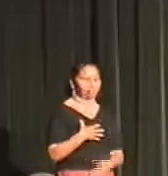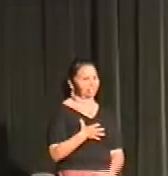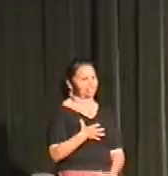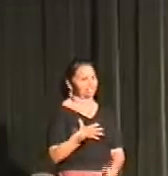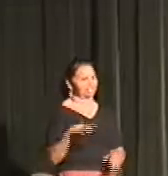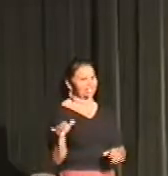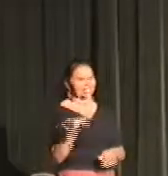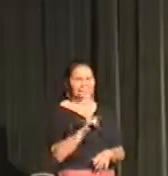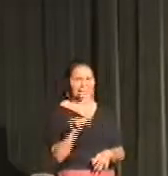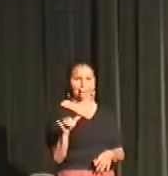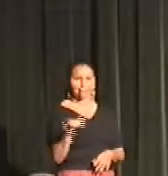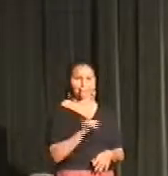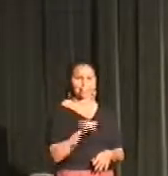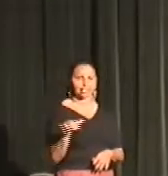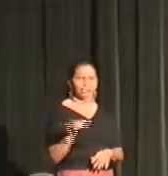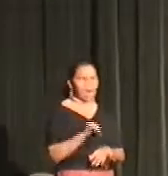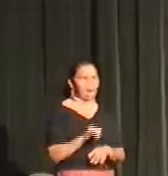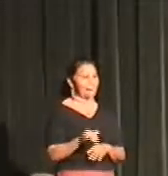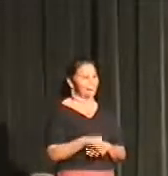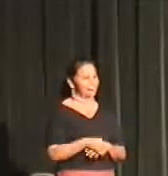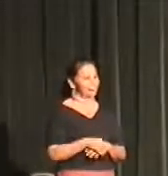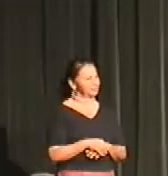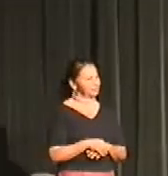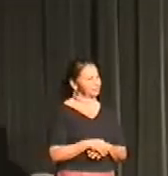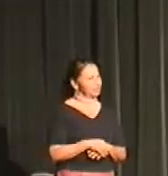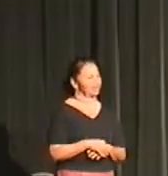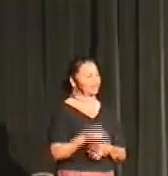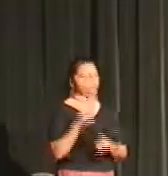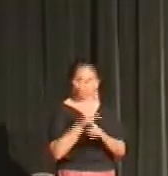Most people are doing better than this. You know, keep coming back.